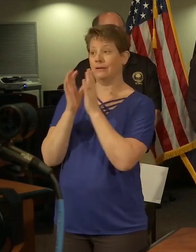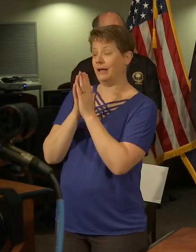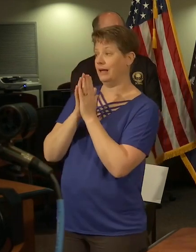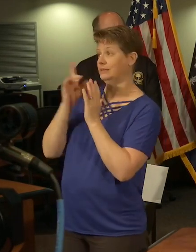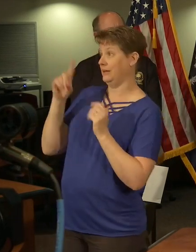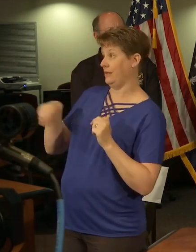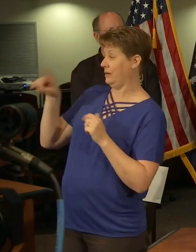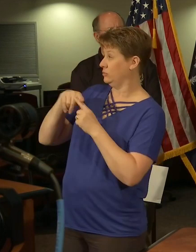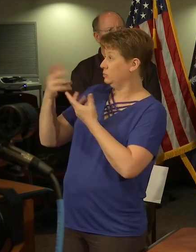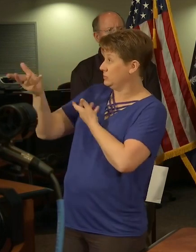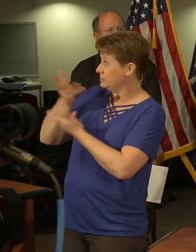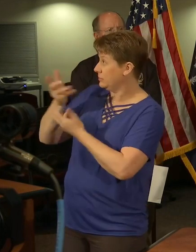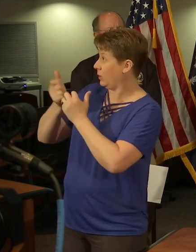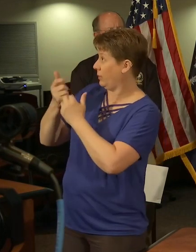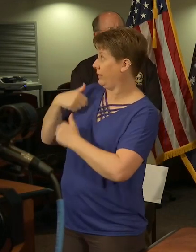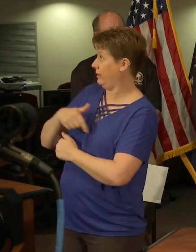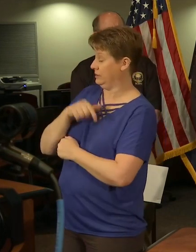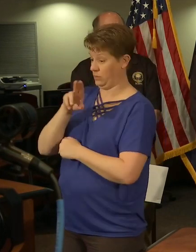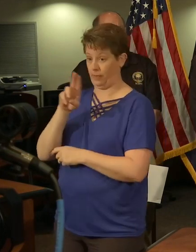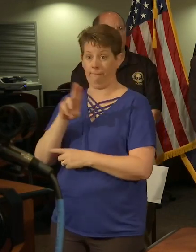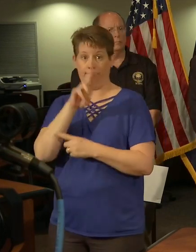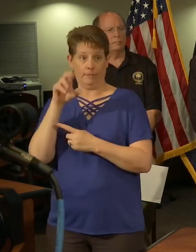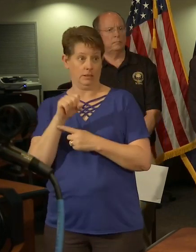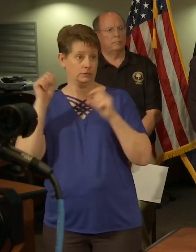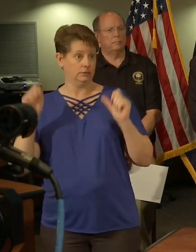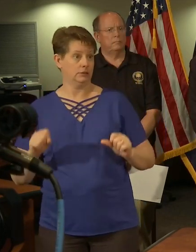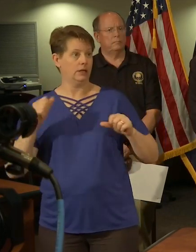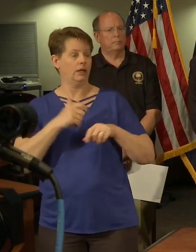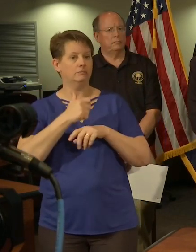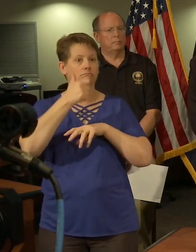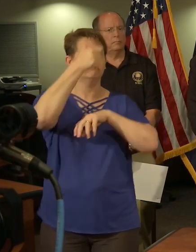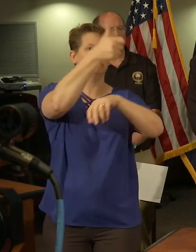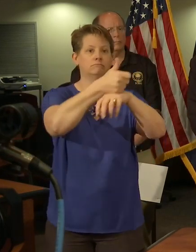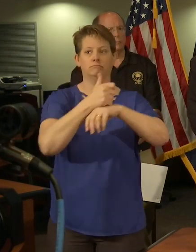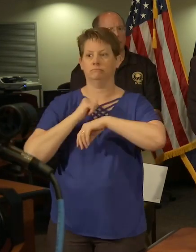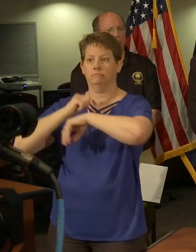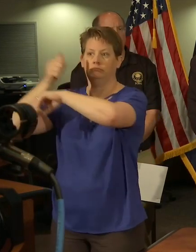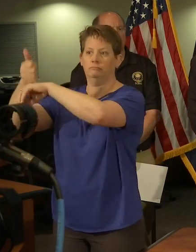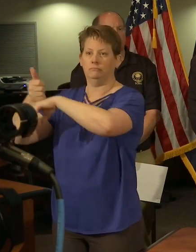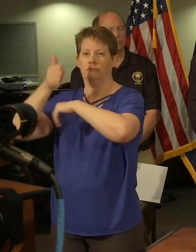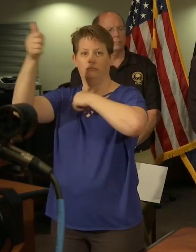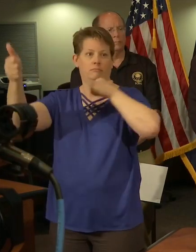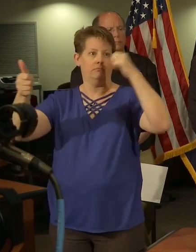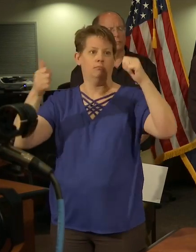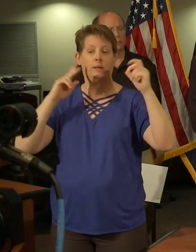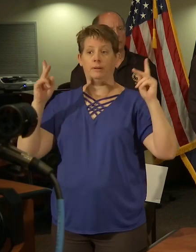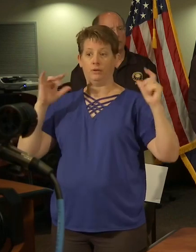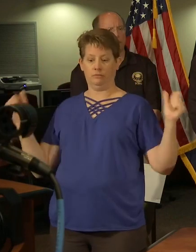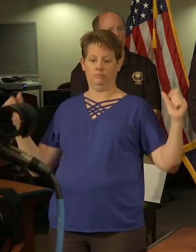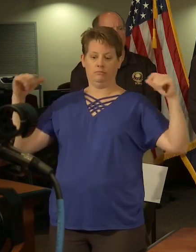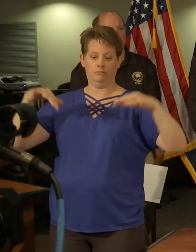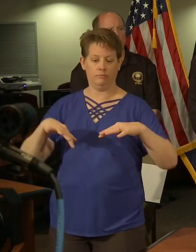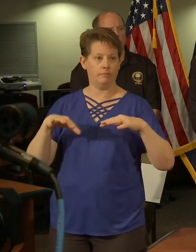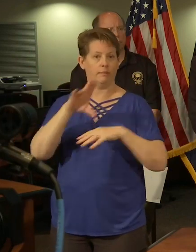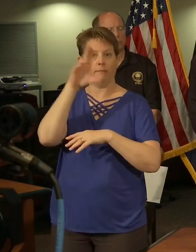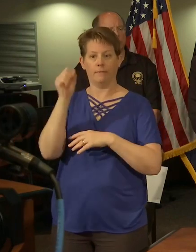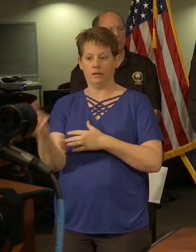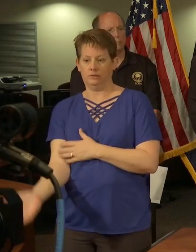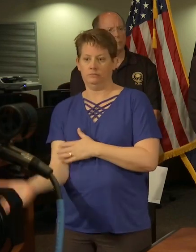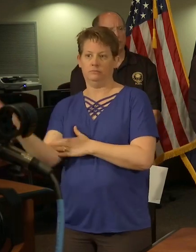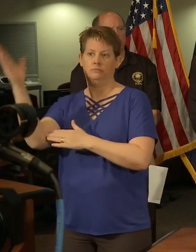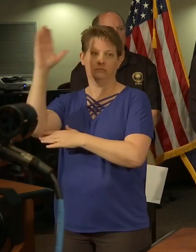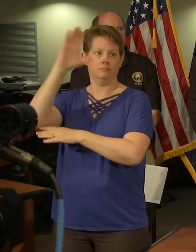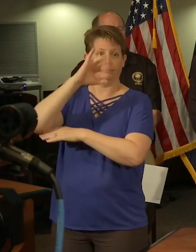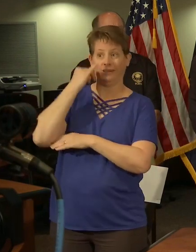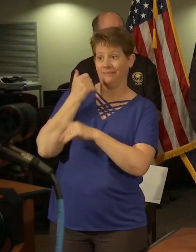us so that these buses could be used in remote areas so that folks could come to those buses throughout the day if